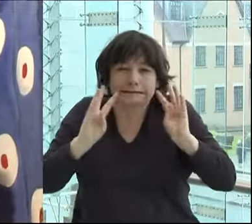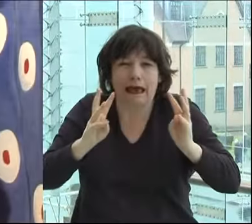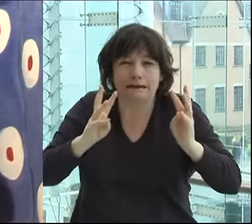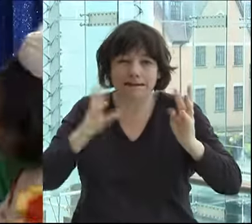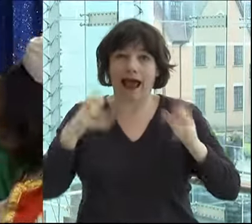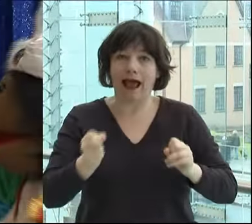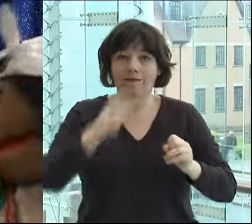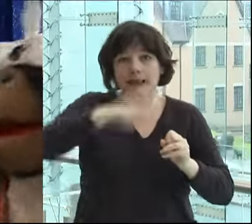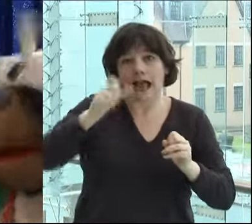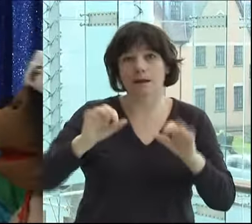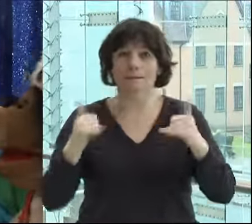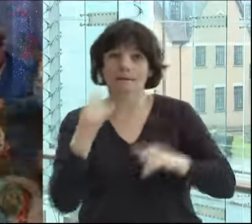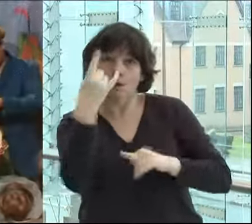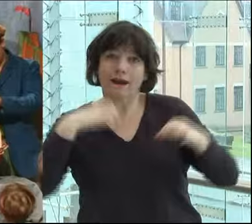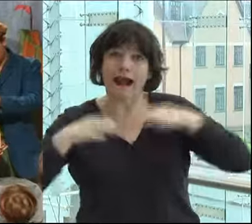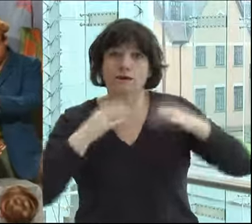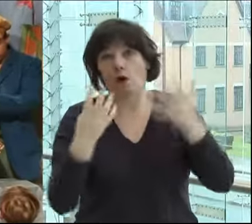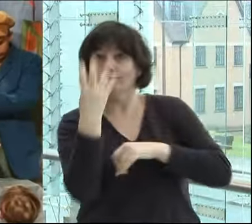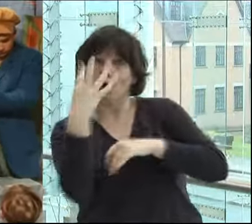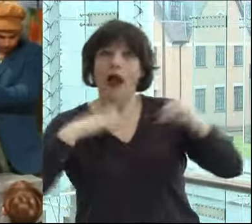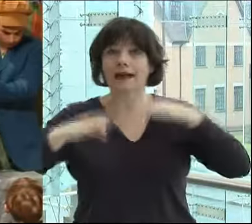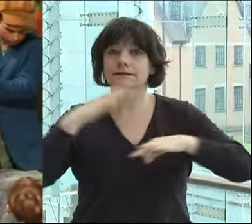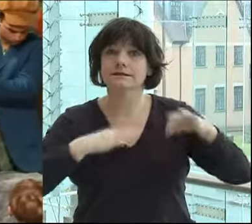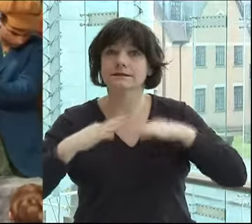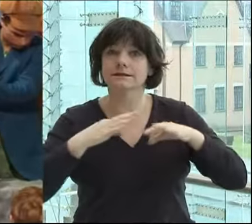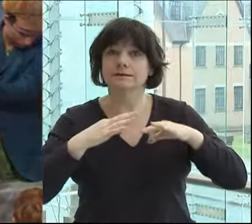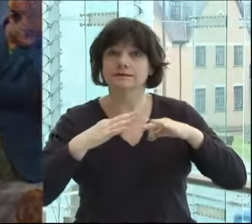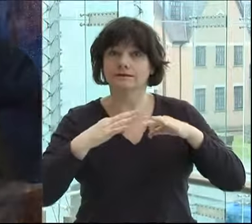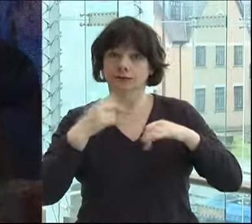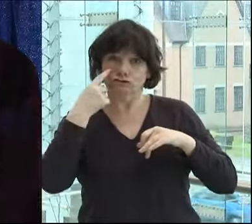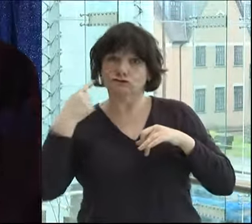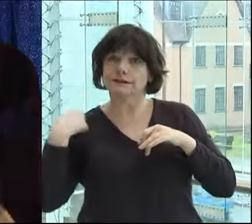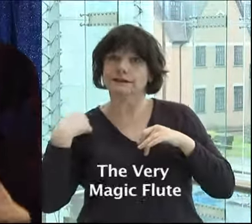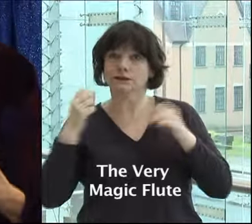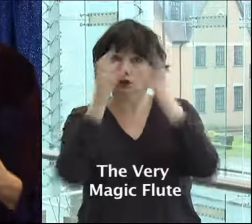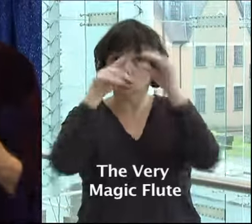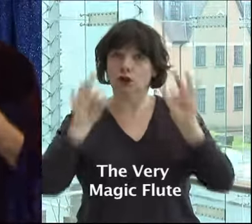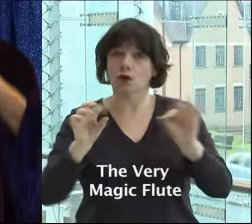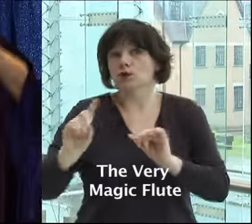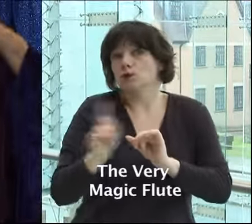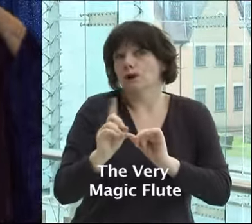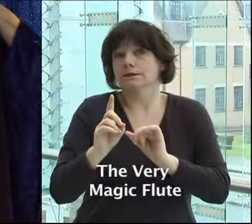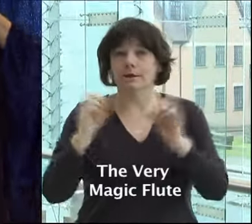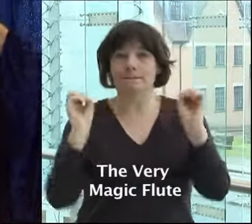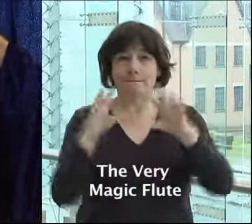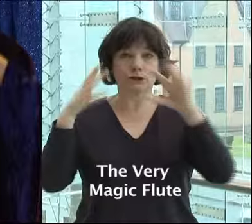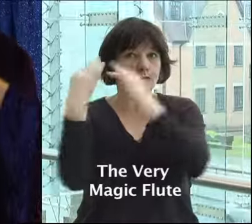small casts of 1 to 4 actors. Recent projects have included The Very Magic Flute,